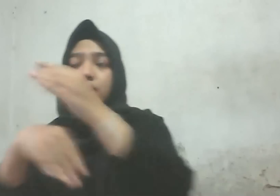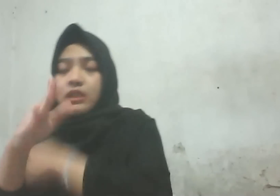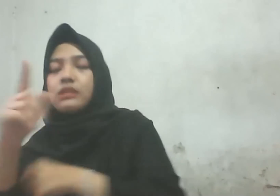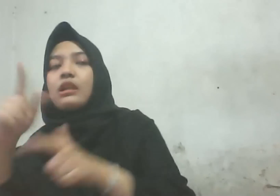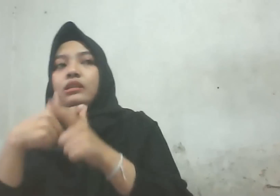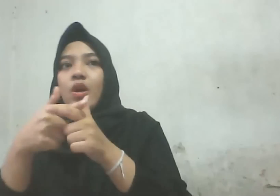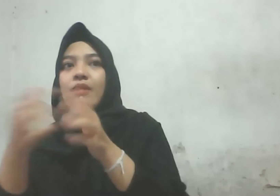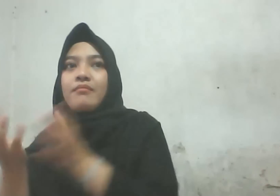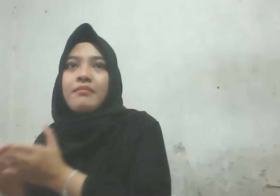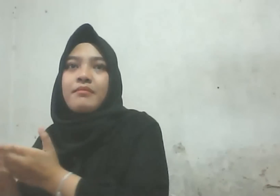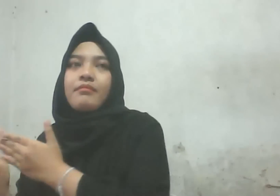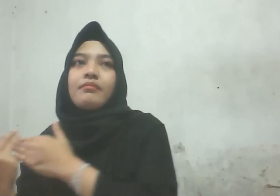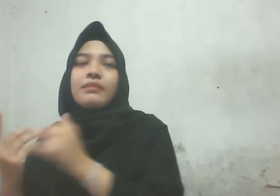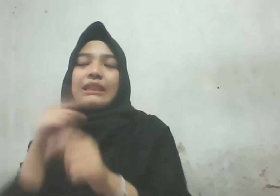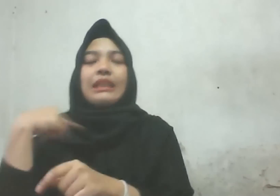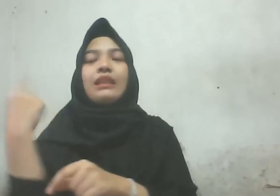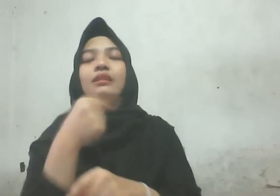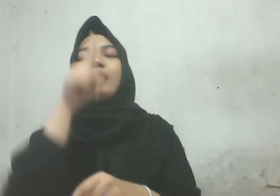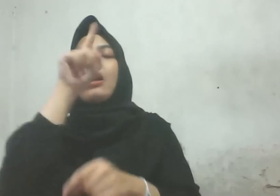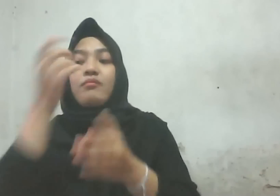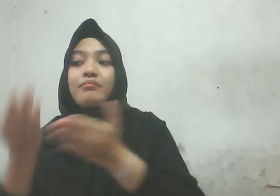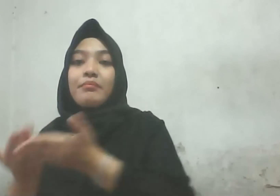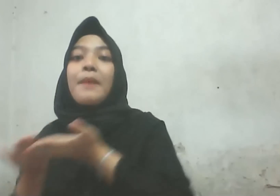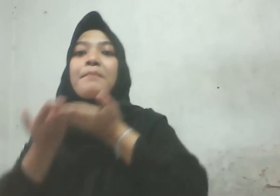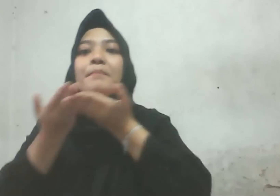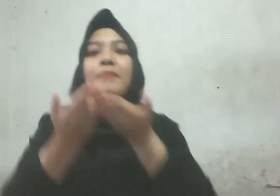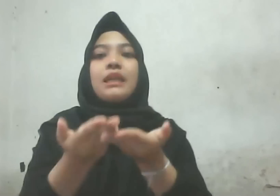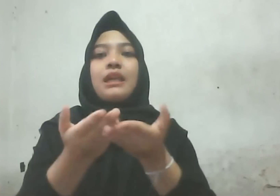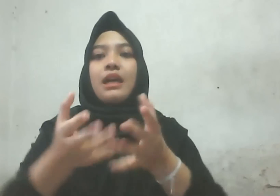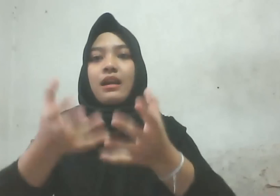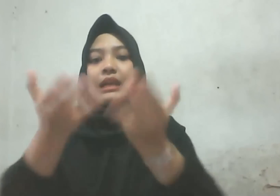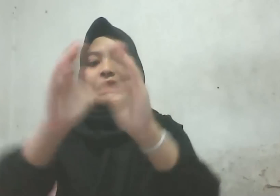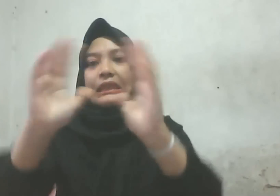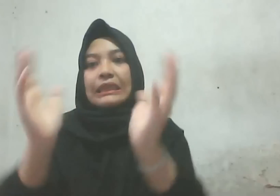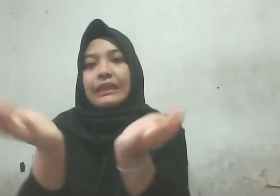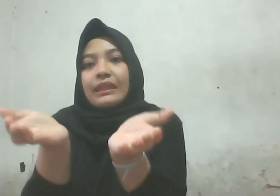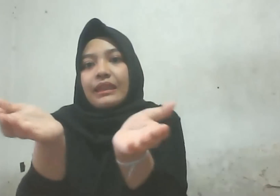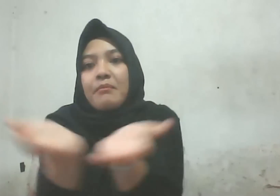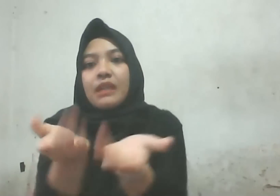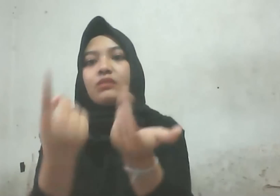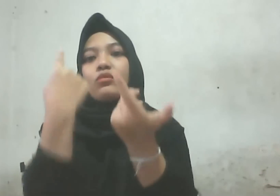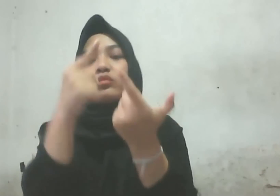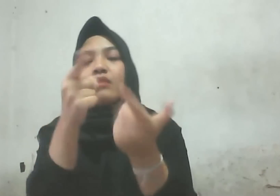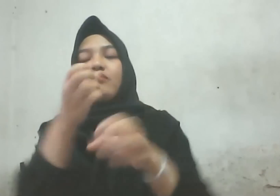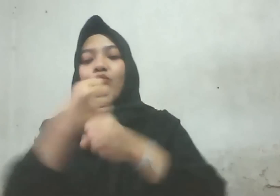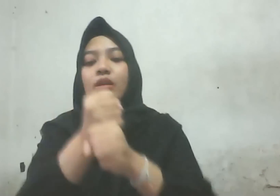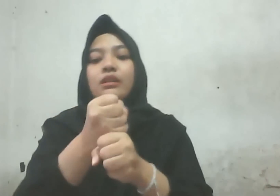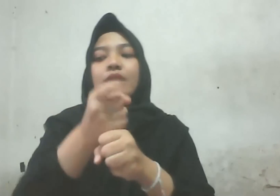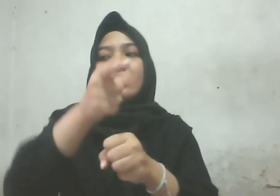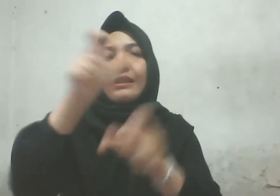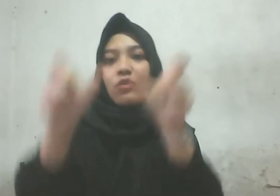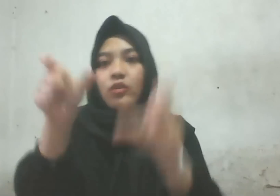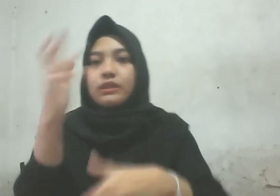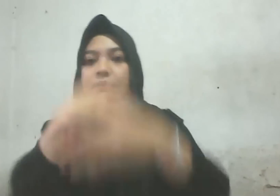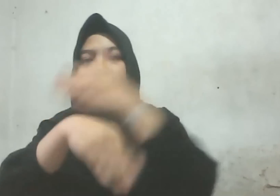to express their voice themselves. So I read the Indian feminist